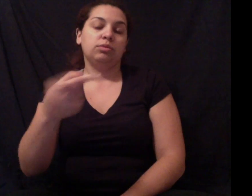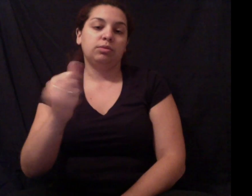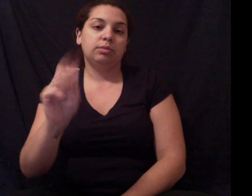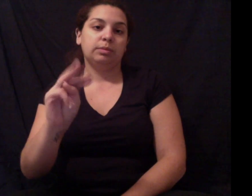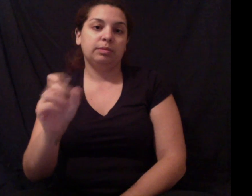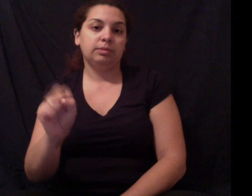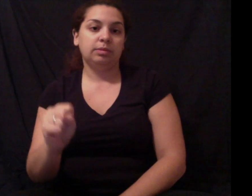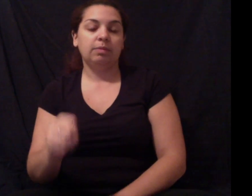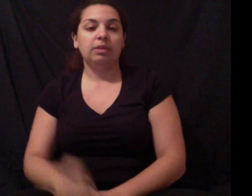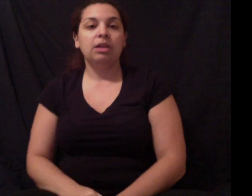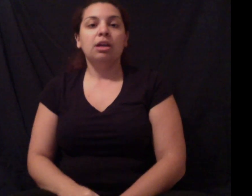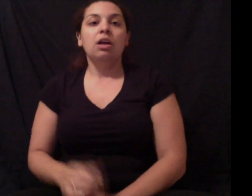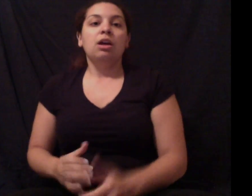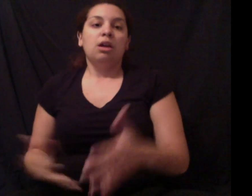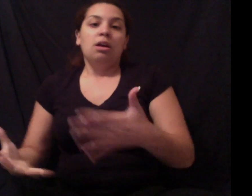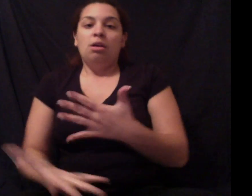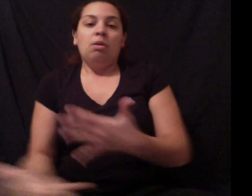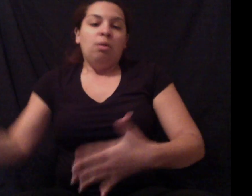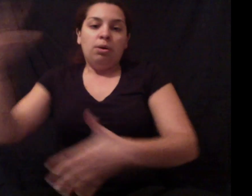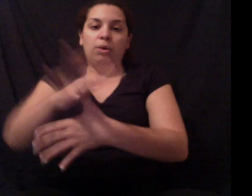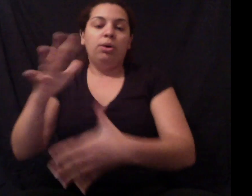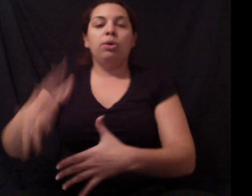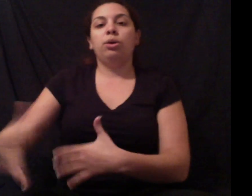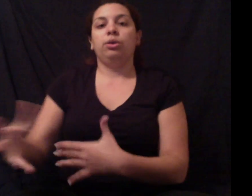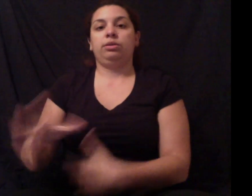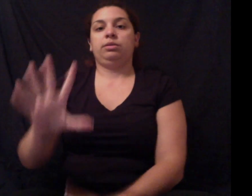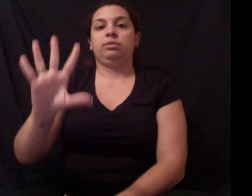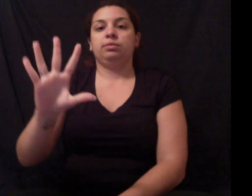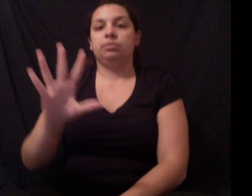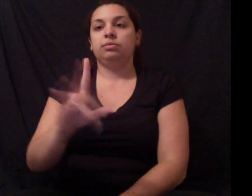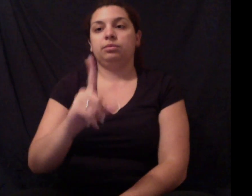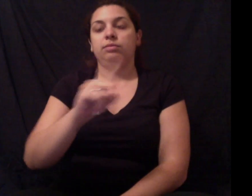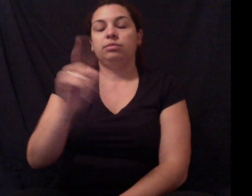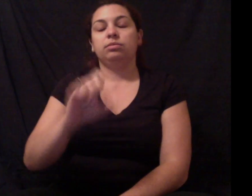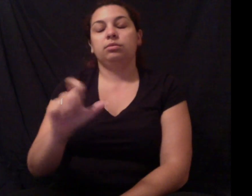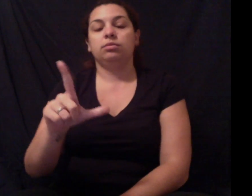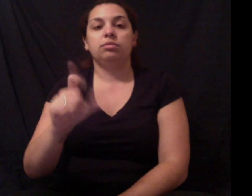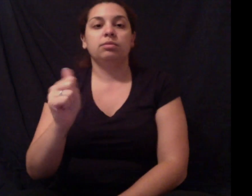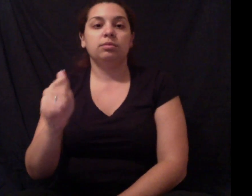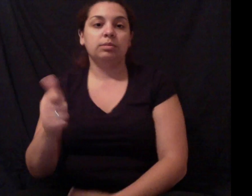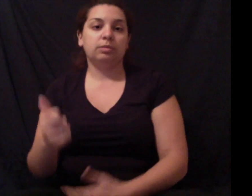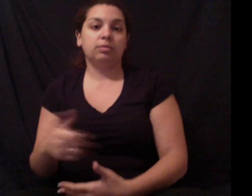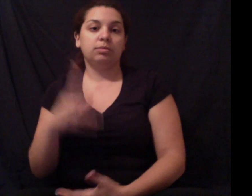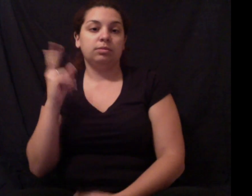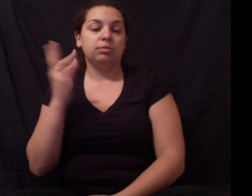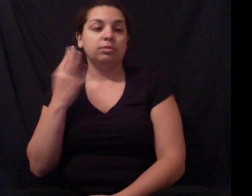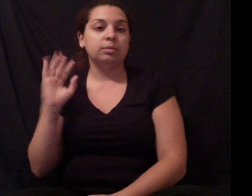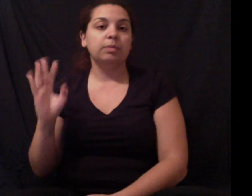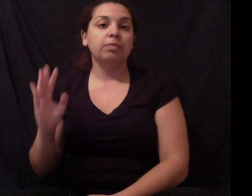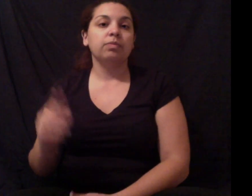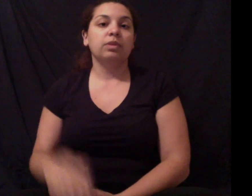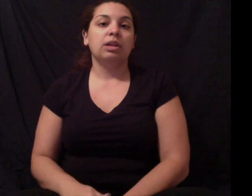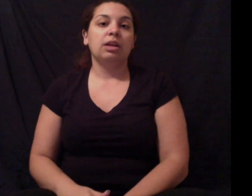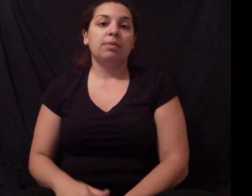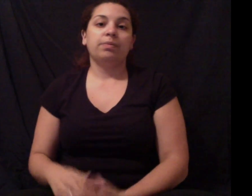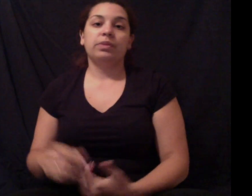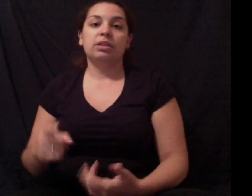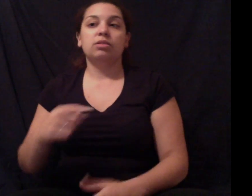I have looked and found him everywhere. r/gaming, r/Metroid, r/Smash Bros. The list goes on. We wanted to meet the